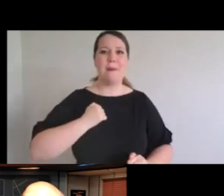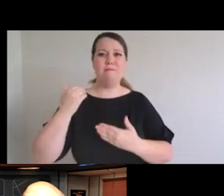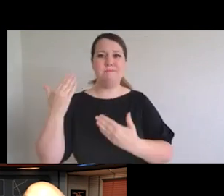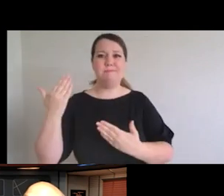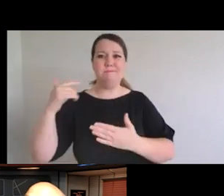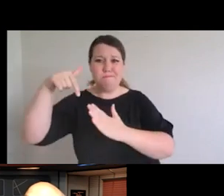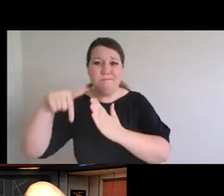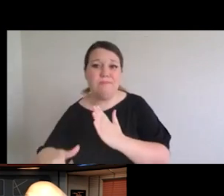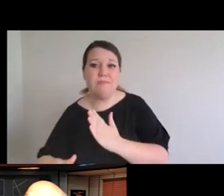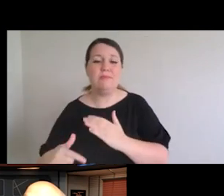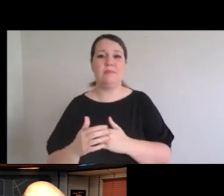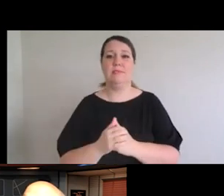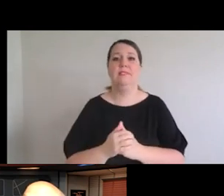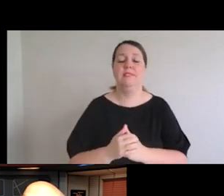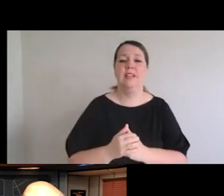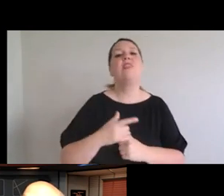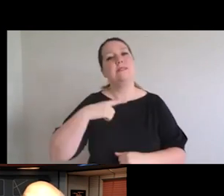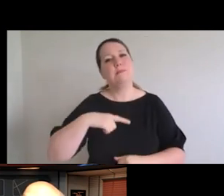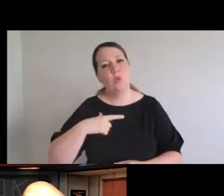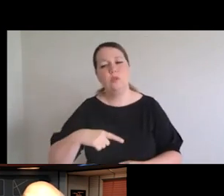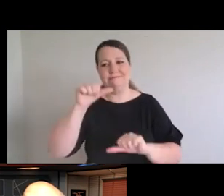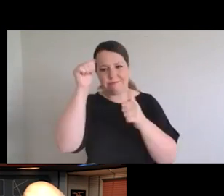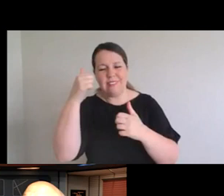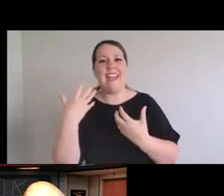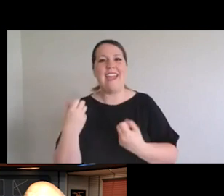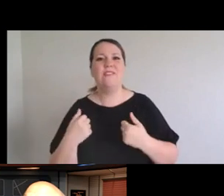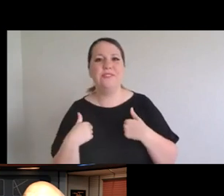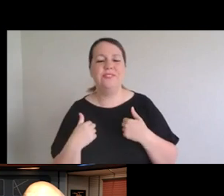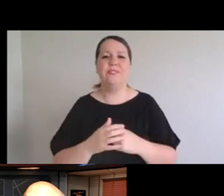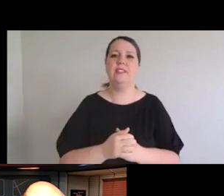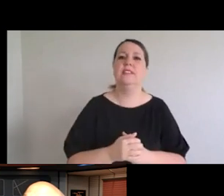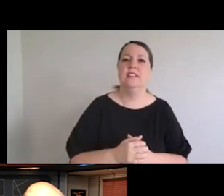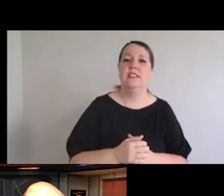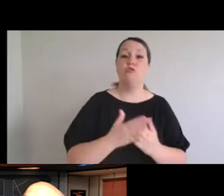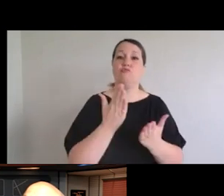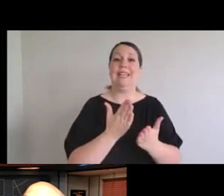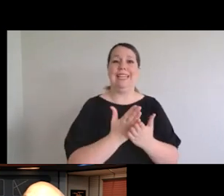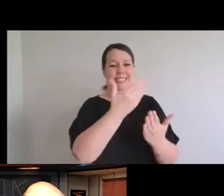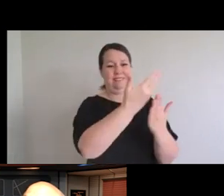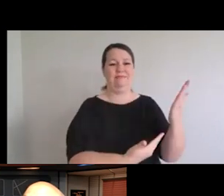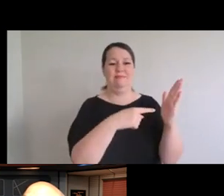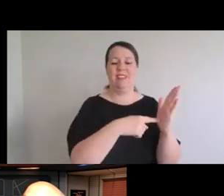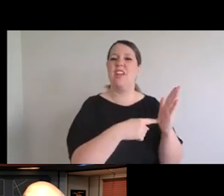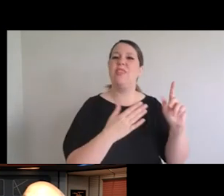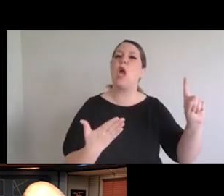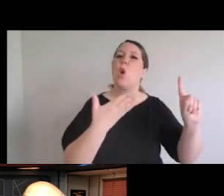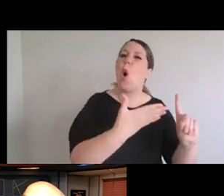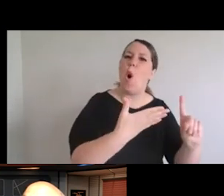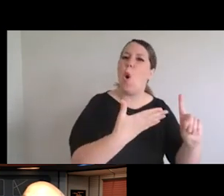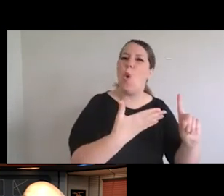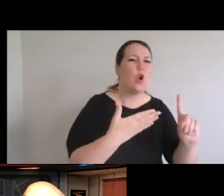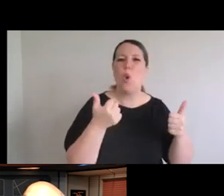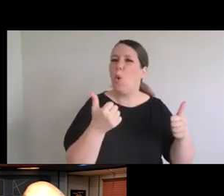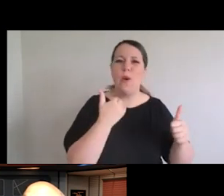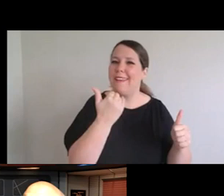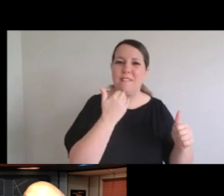What's wrong with it? Well, the first thing is it starts out with a completely impoverished goal. The document does not